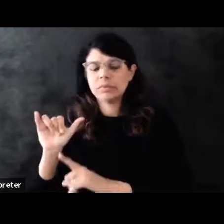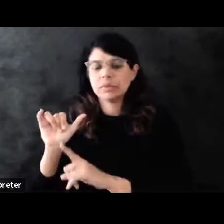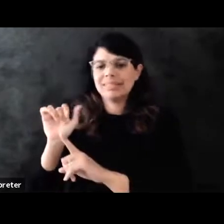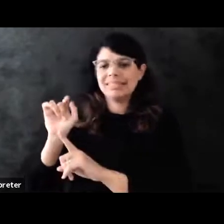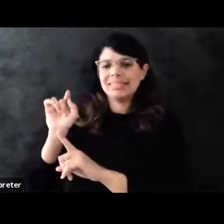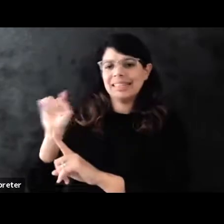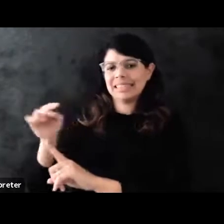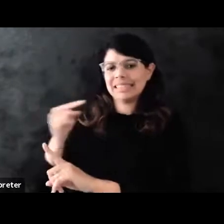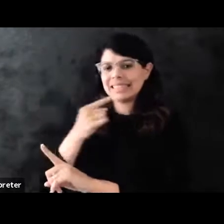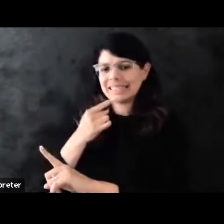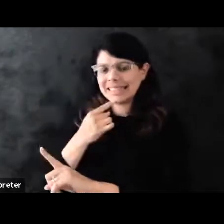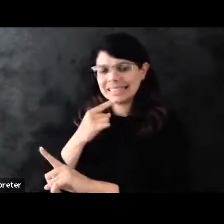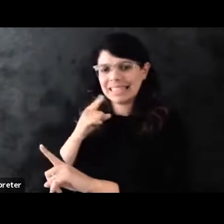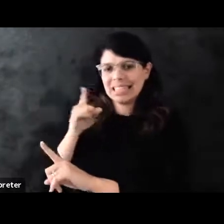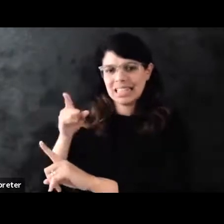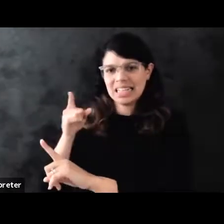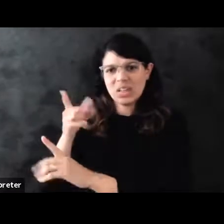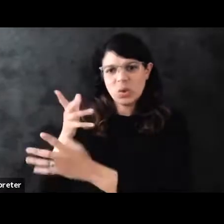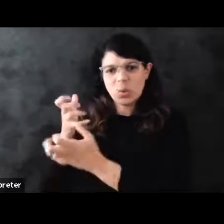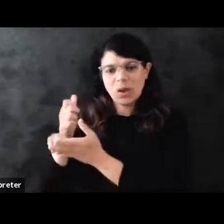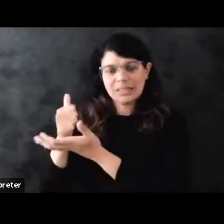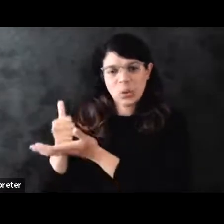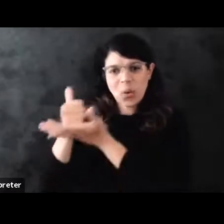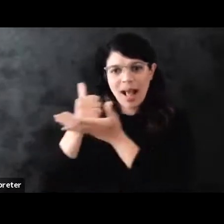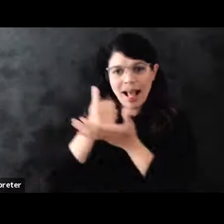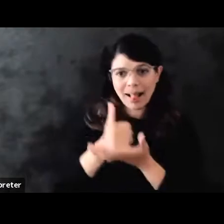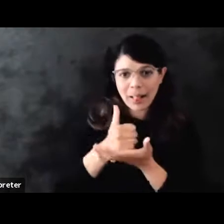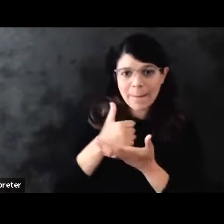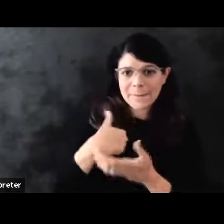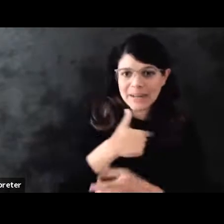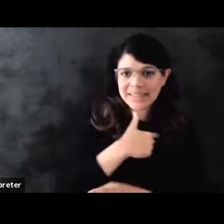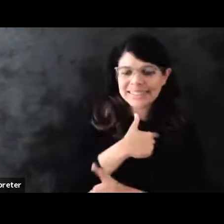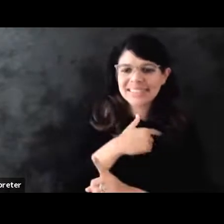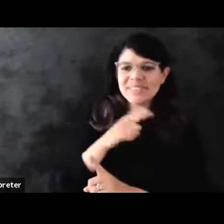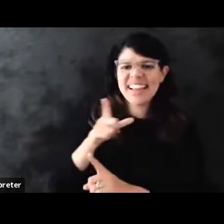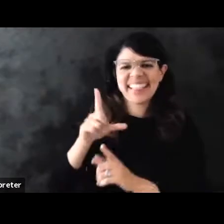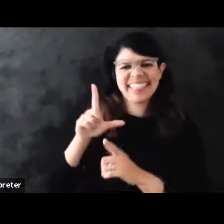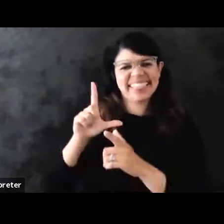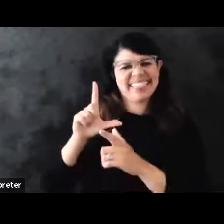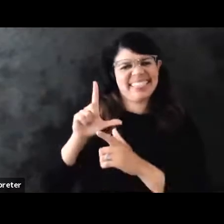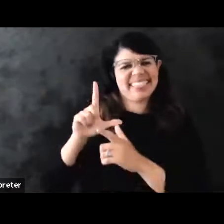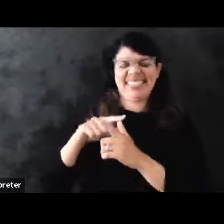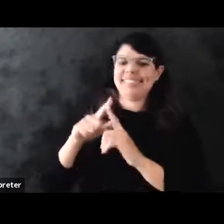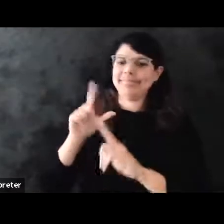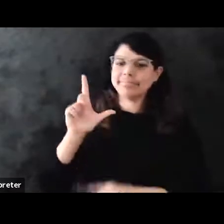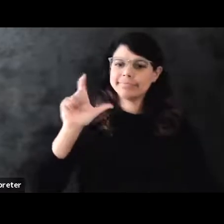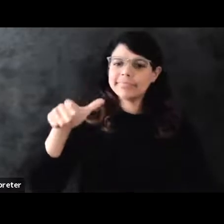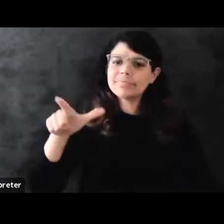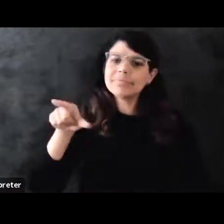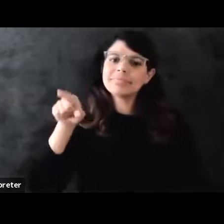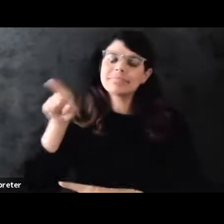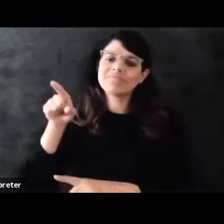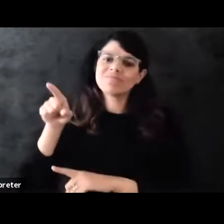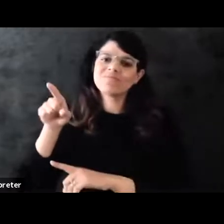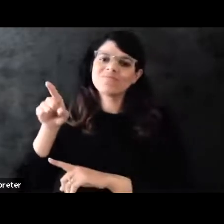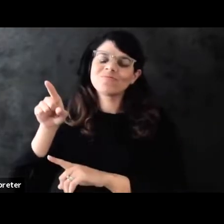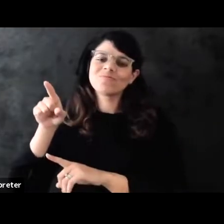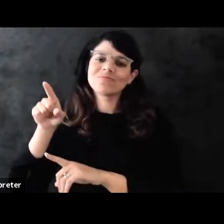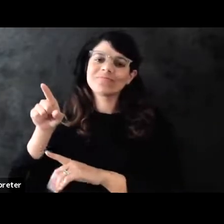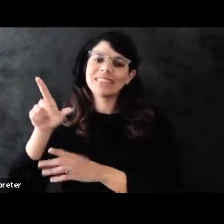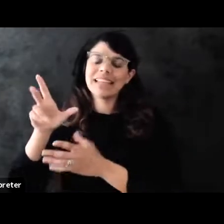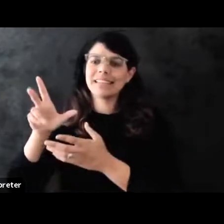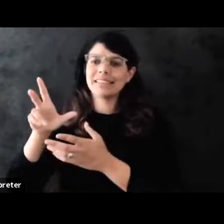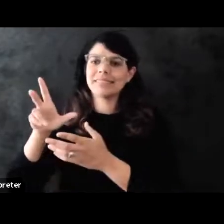by with kids, high school kids, who had walked out, and for a photo, what do you call it, you